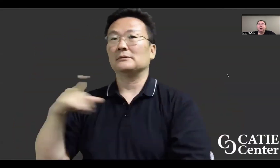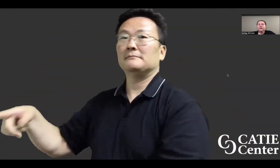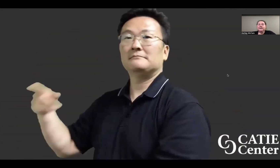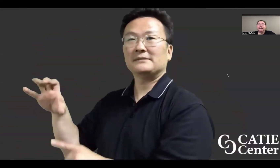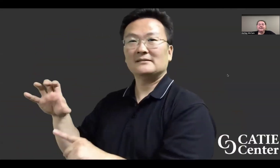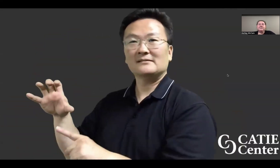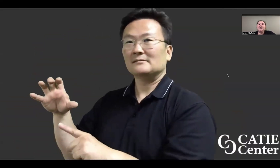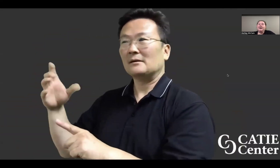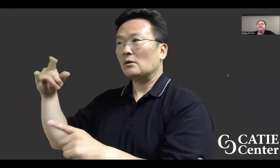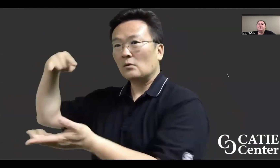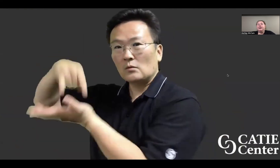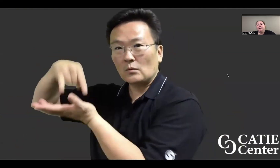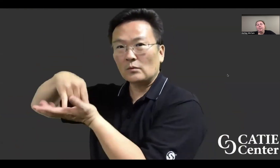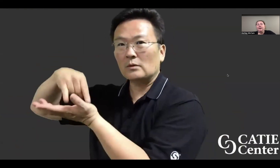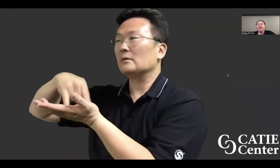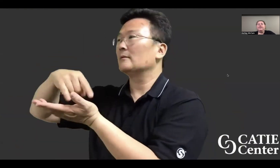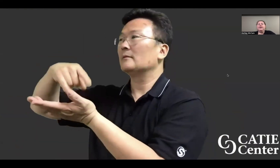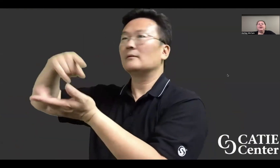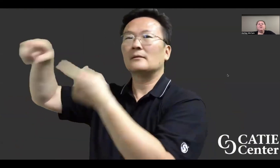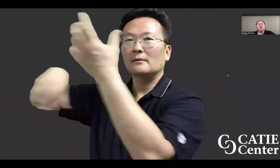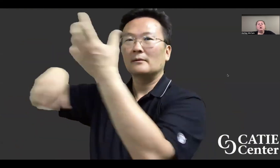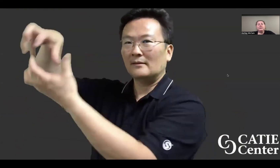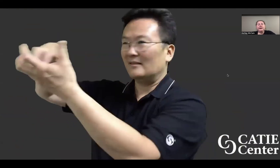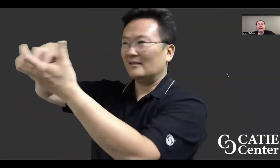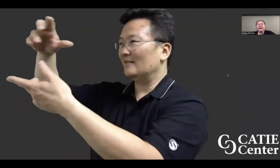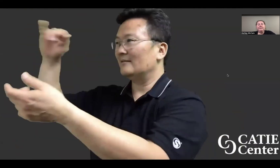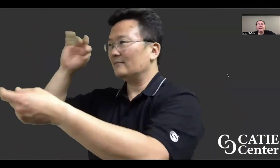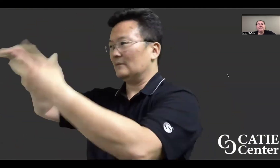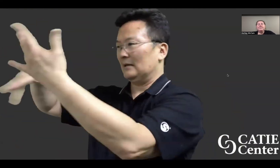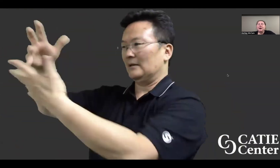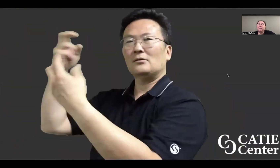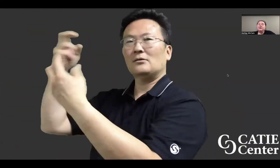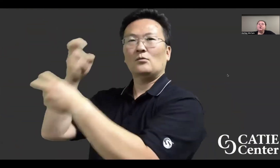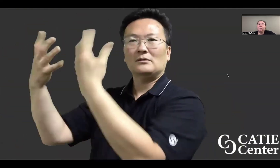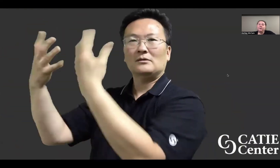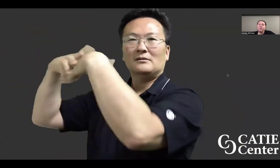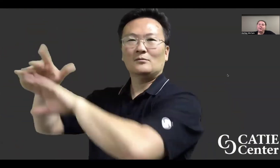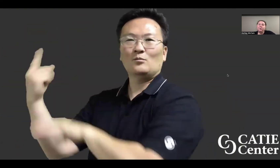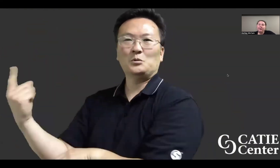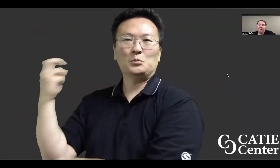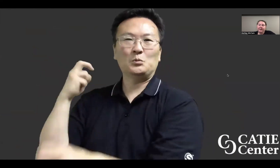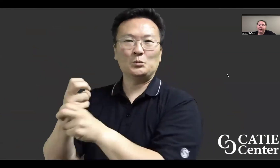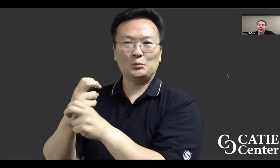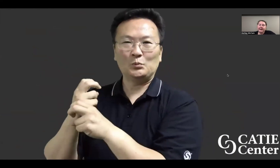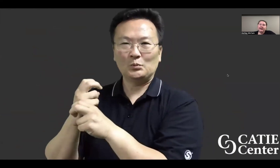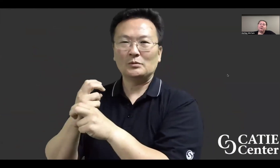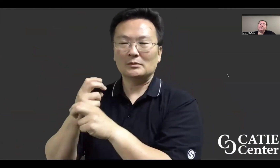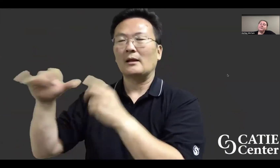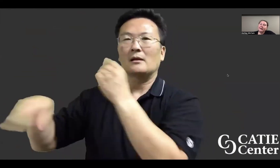full system, the iPhone, the AirPods. If you already have that, Mac integrates really well with that. However, if you have